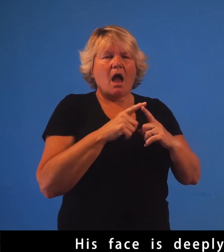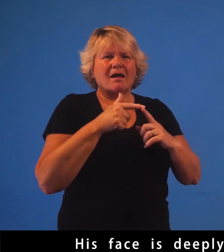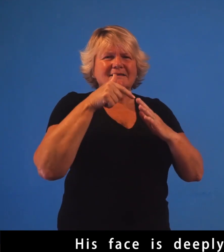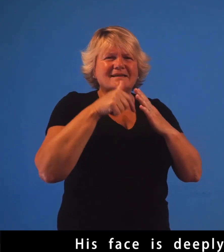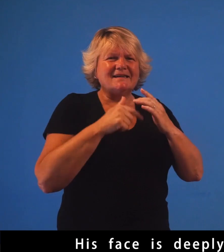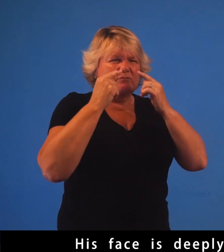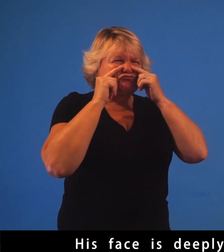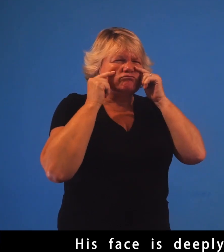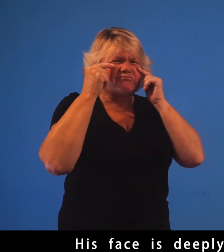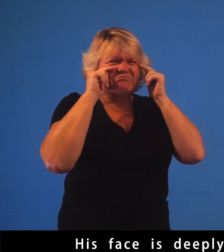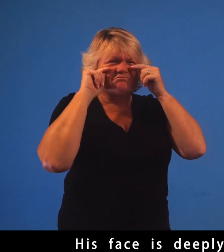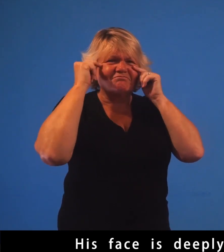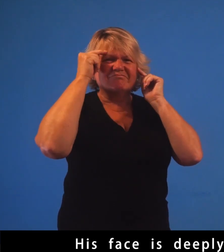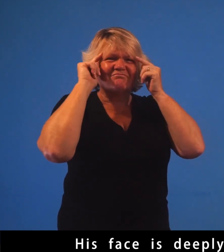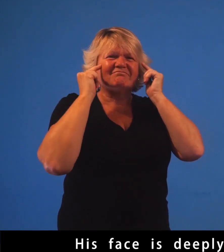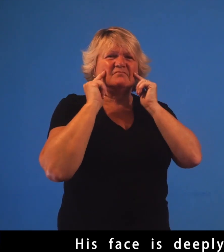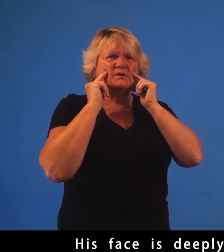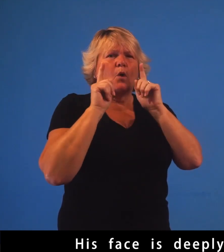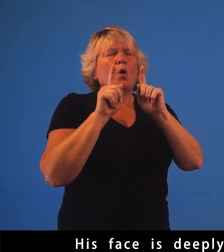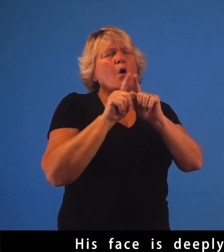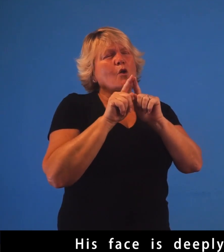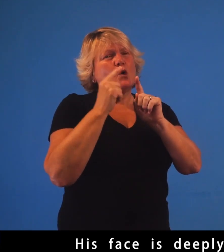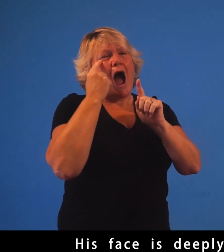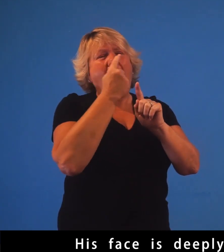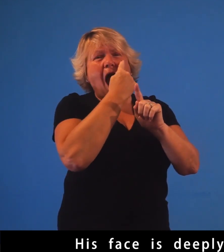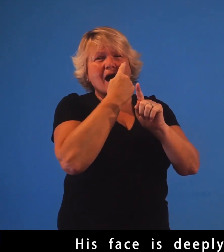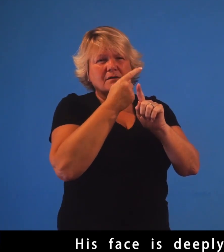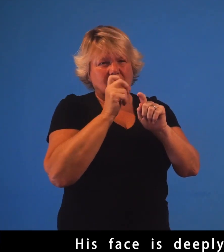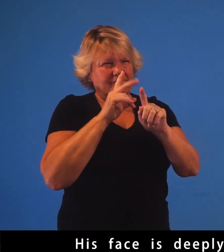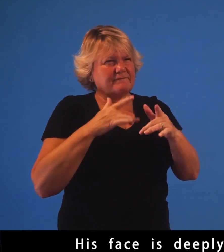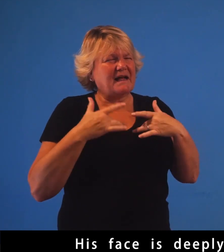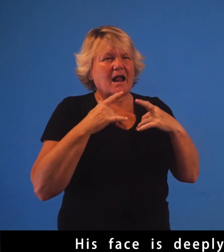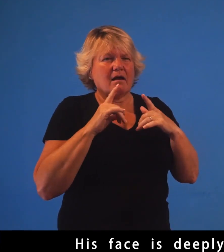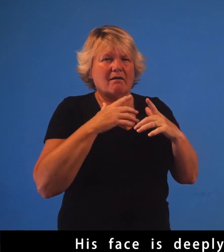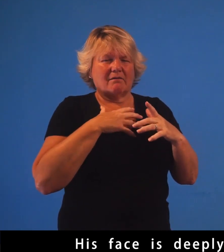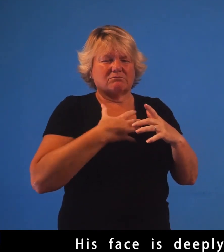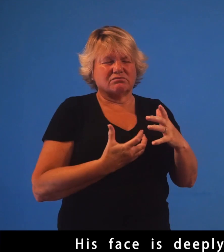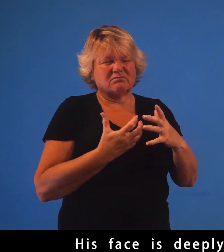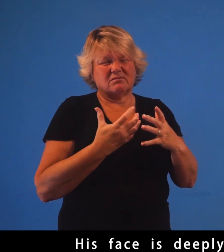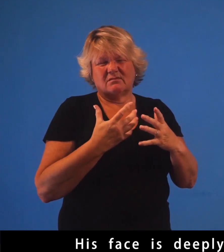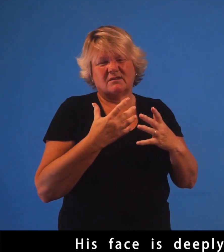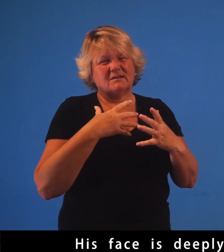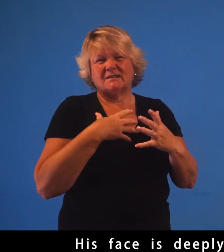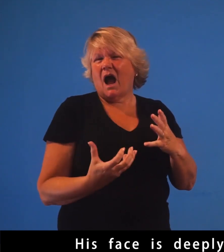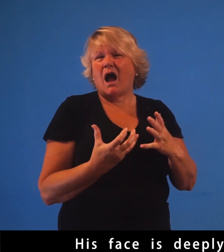His face is deeply etched with wrinkles, and there's a feeling of weariness in his eyes.